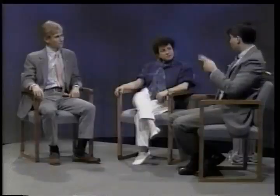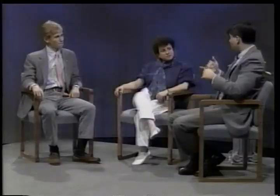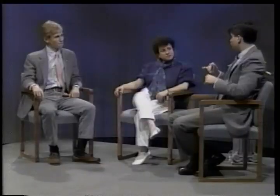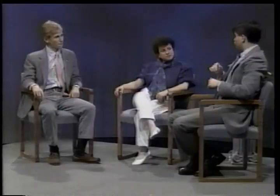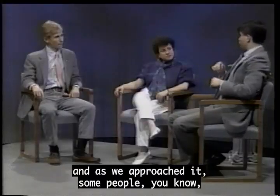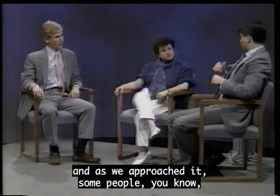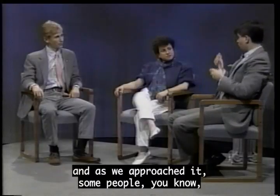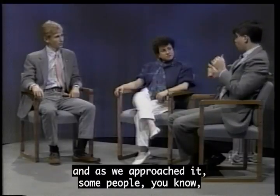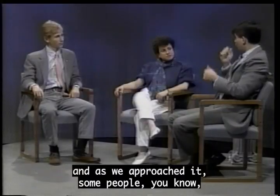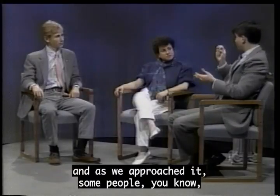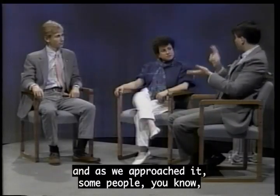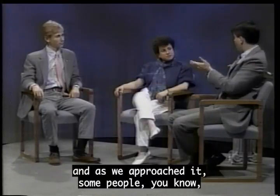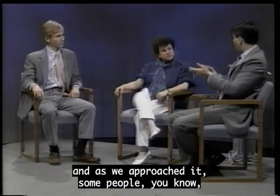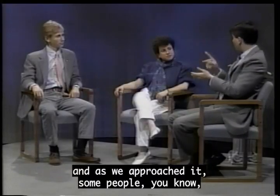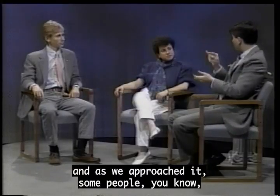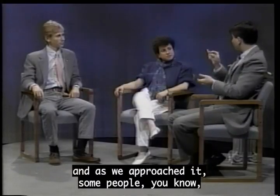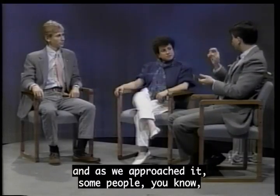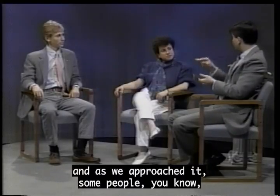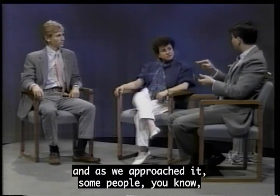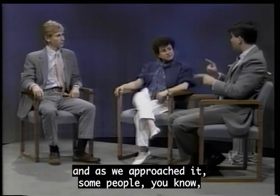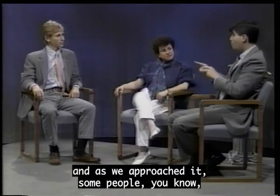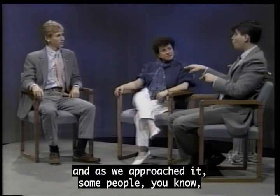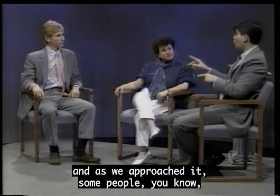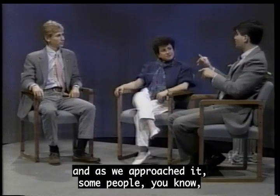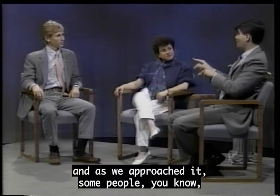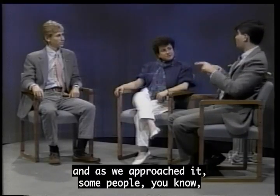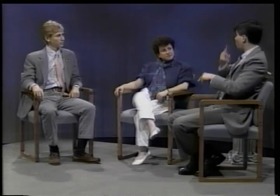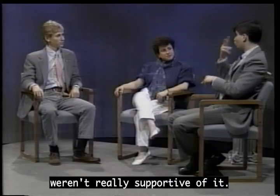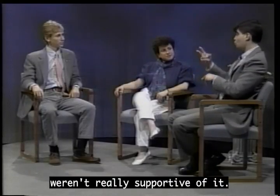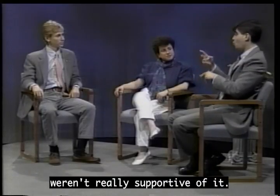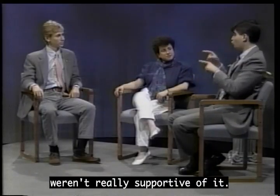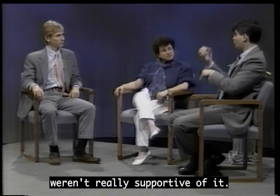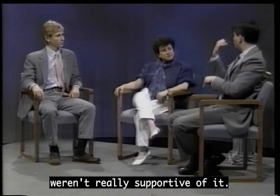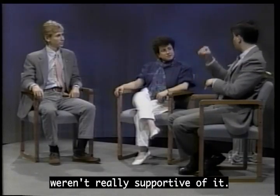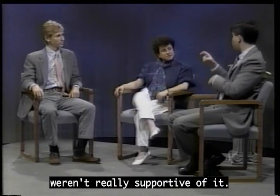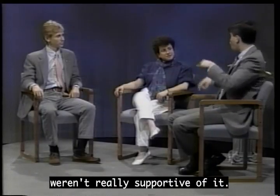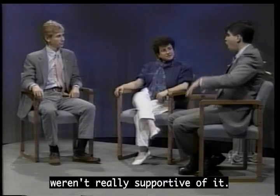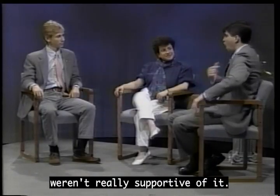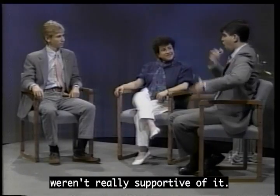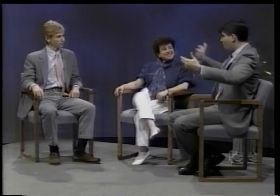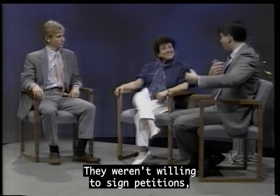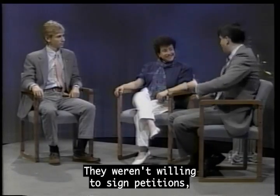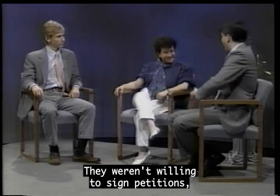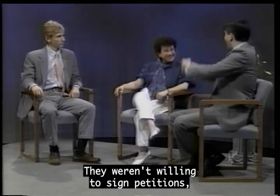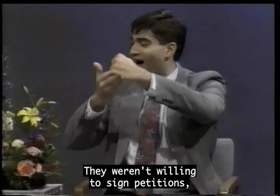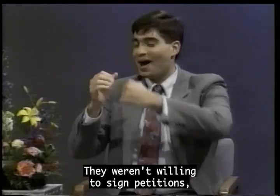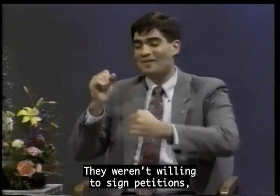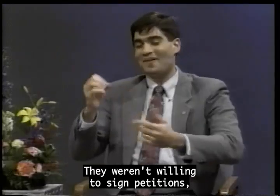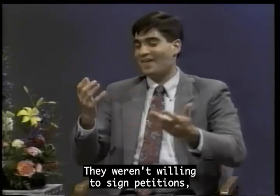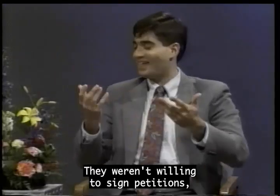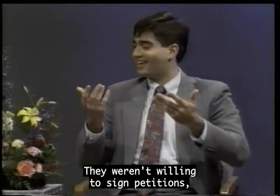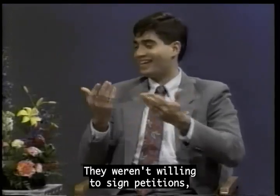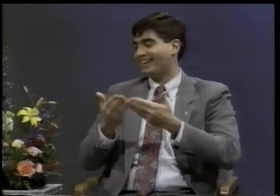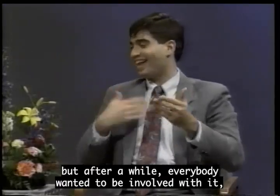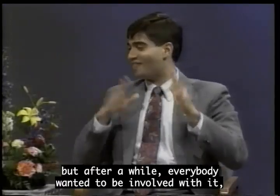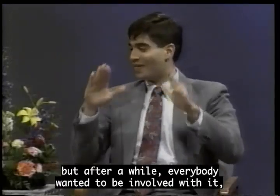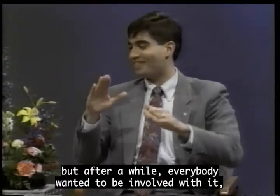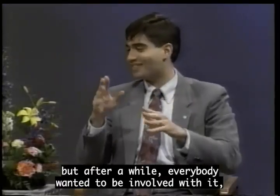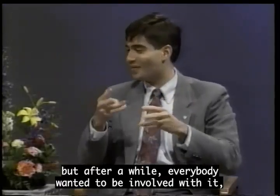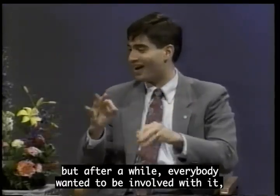And as we approached it, some people, you know, weren't really supportive of it. They weren't willing to sign petitions, but after a while, everybody wanted